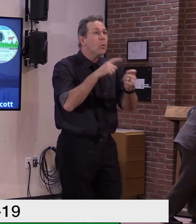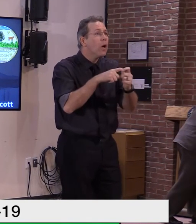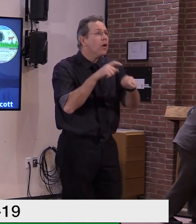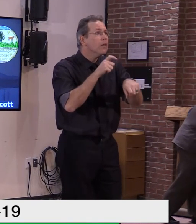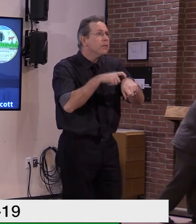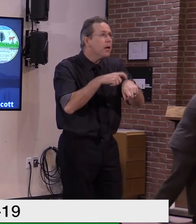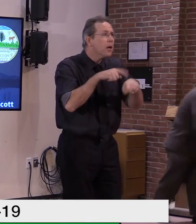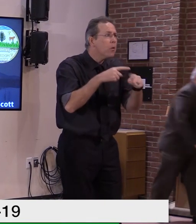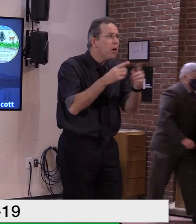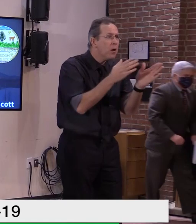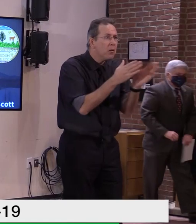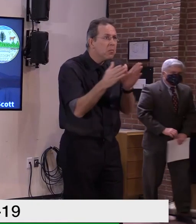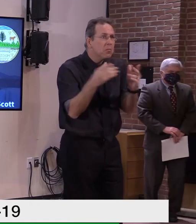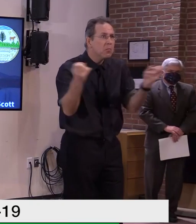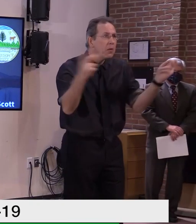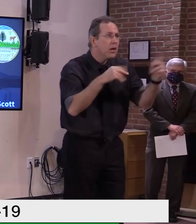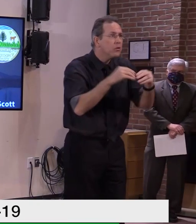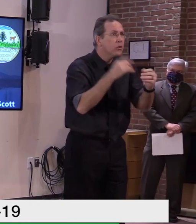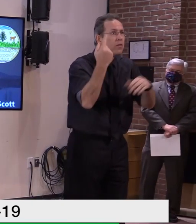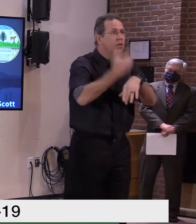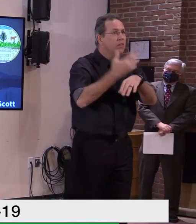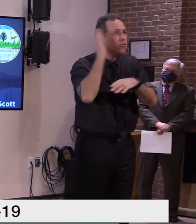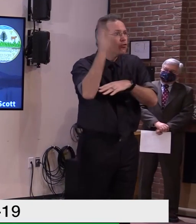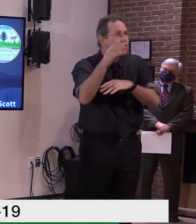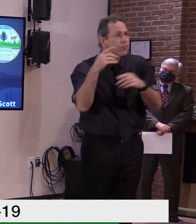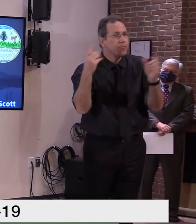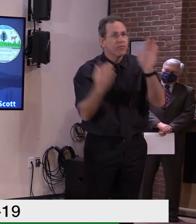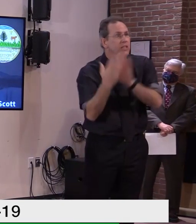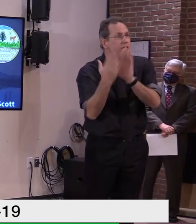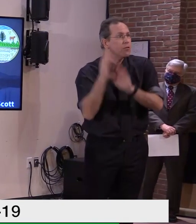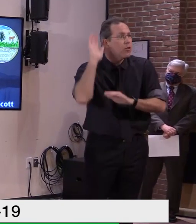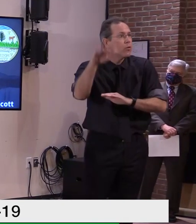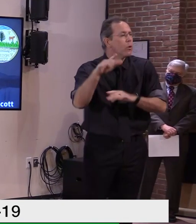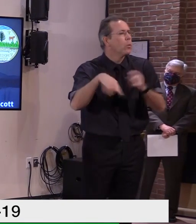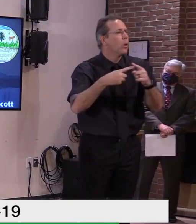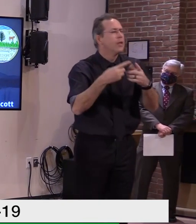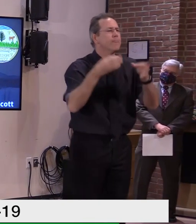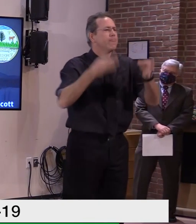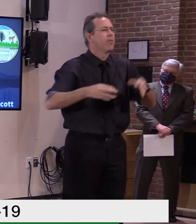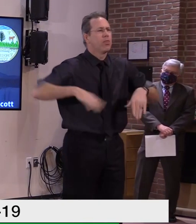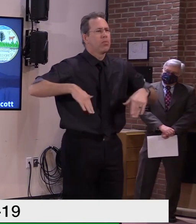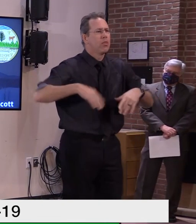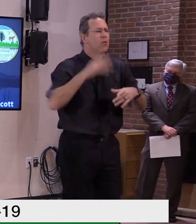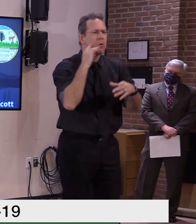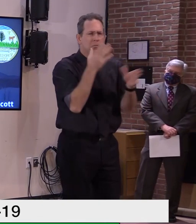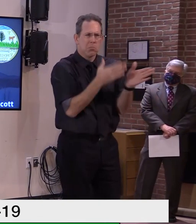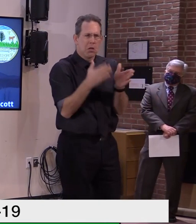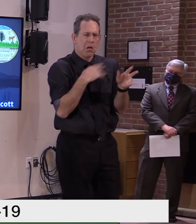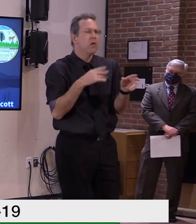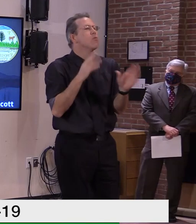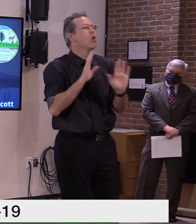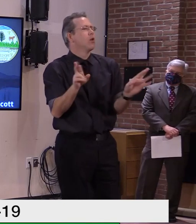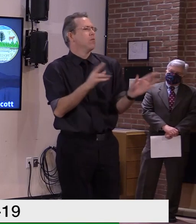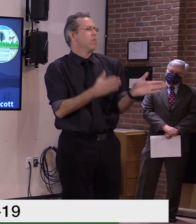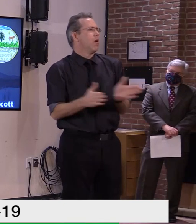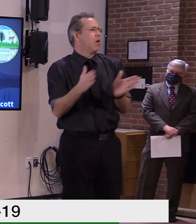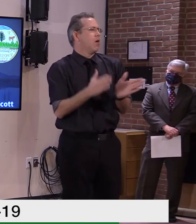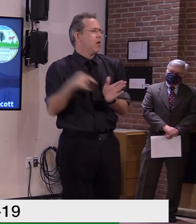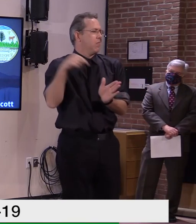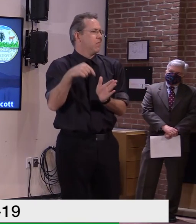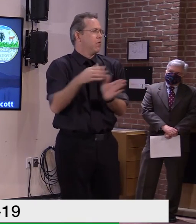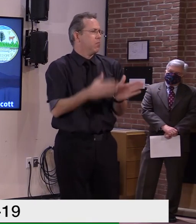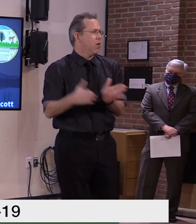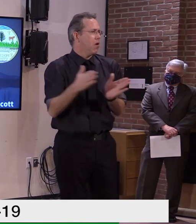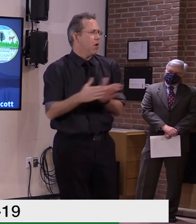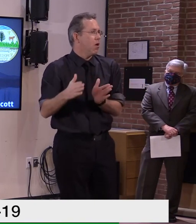very soon, so we're preparing now. The Agency of Education will be working with districts and local leaders in the coming